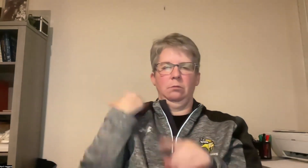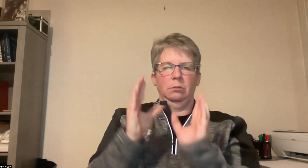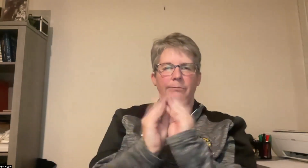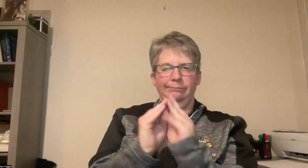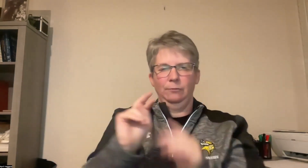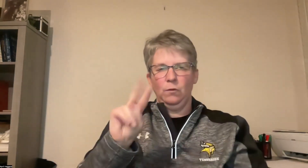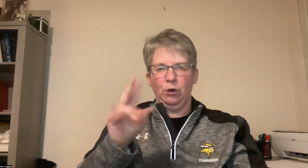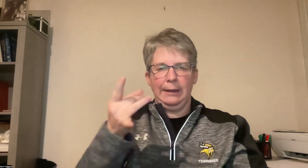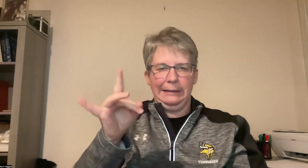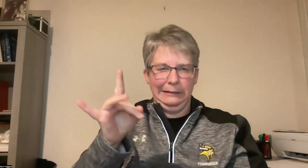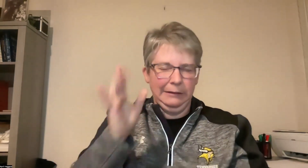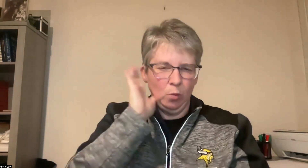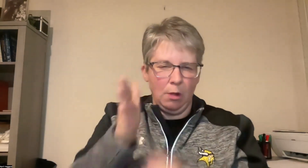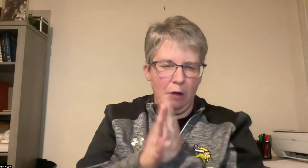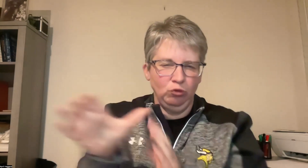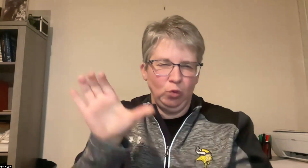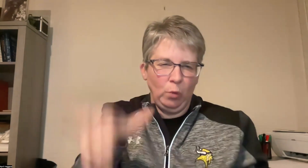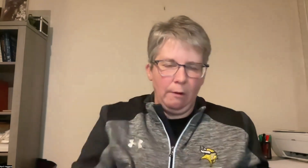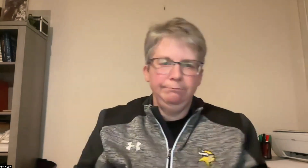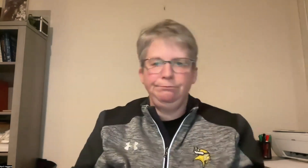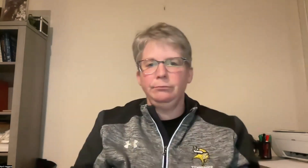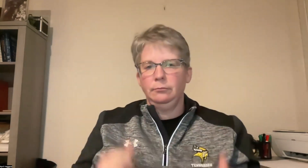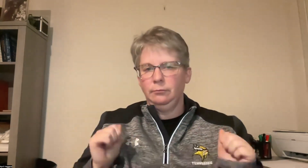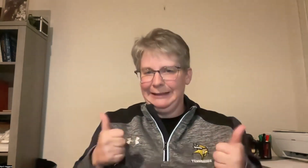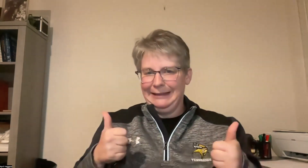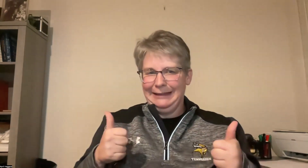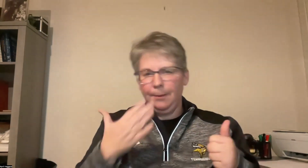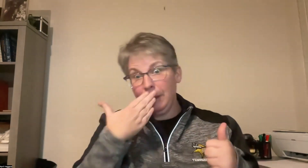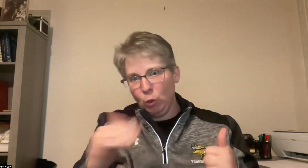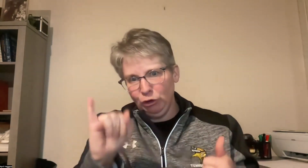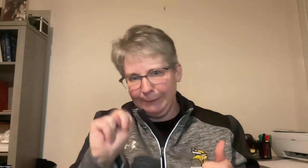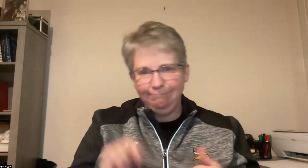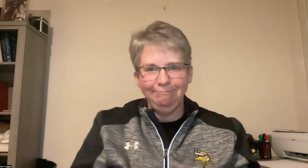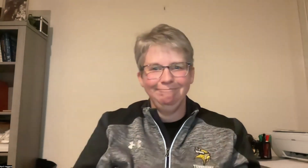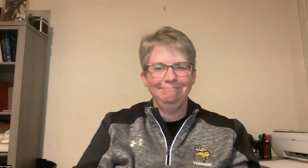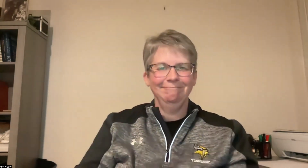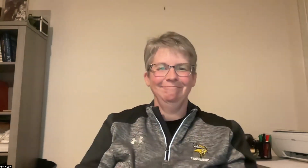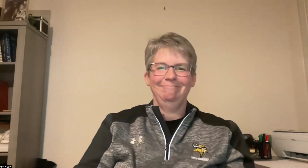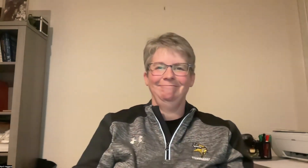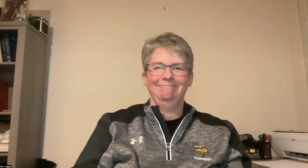out to everyone, the report from last November 18th. So I'll have her do that. Thank you. Thank you,